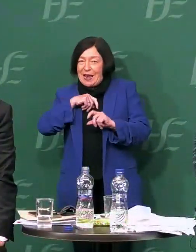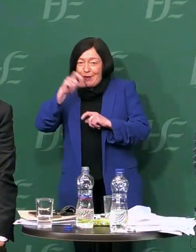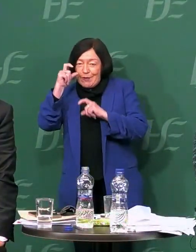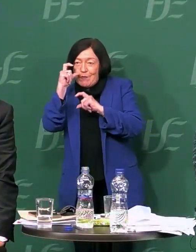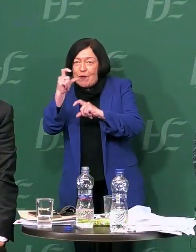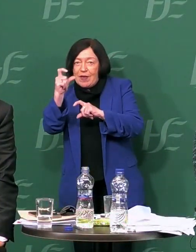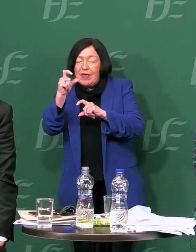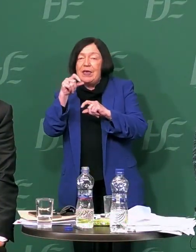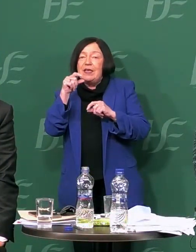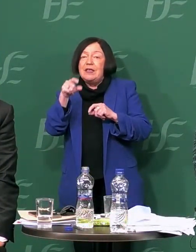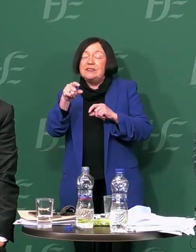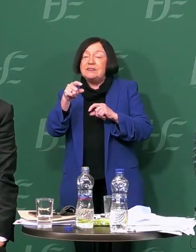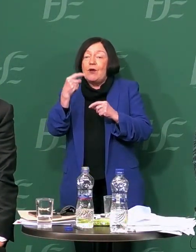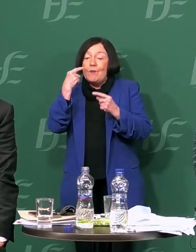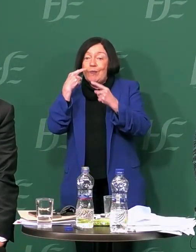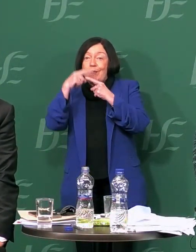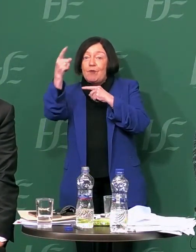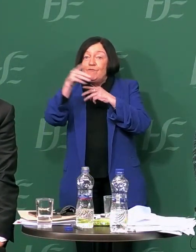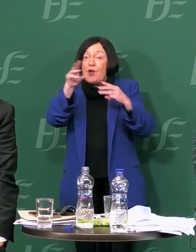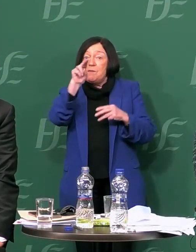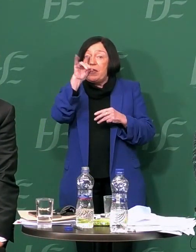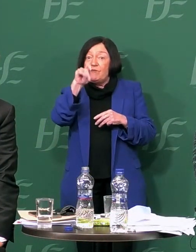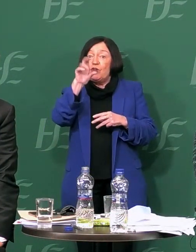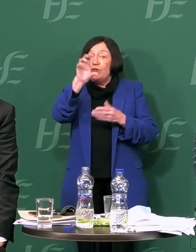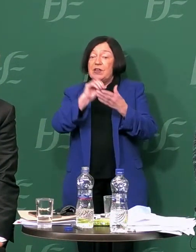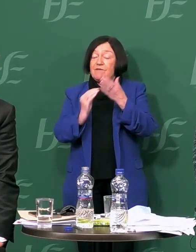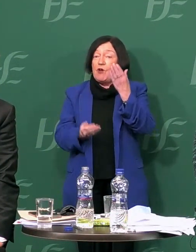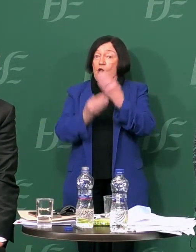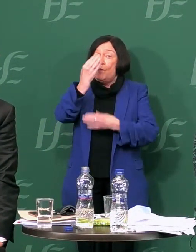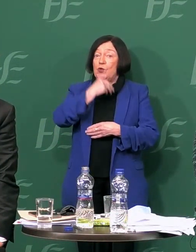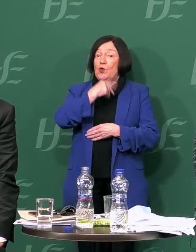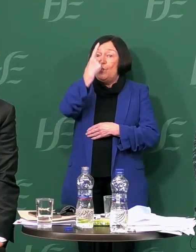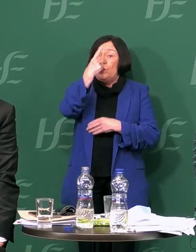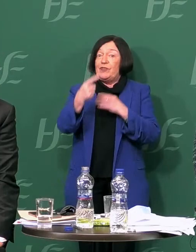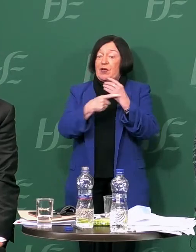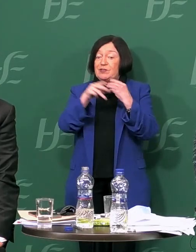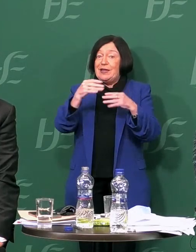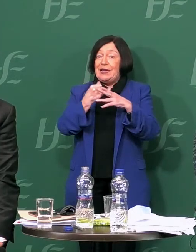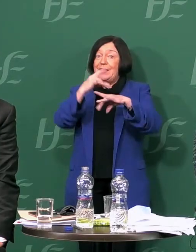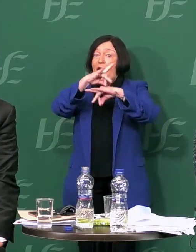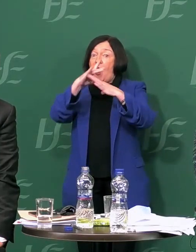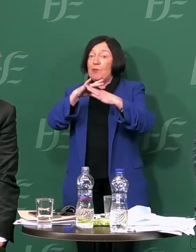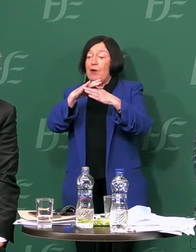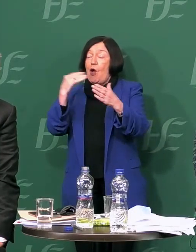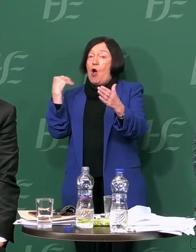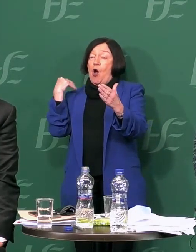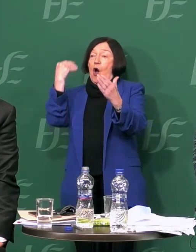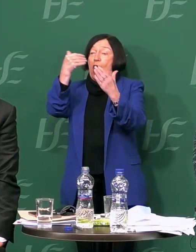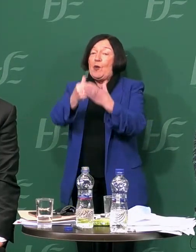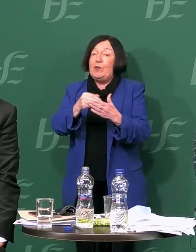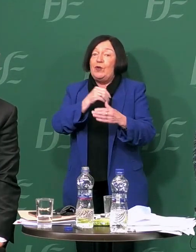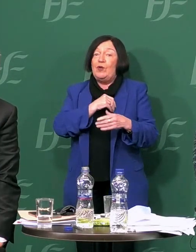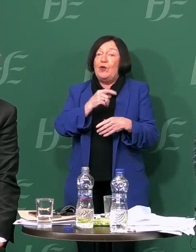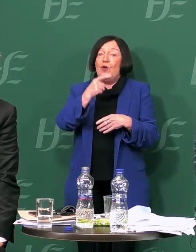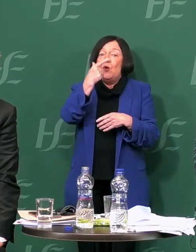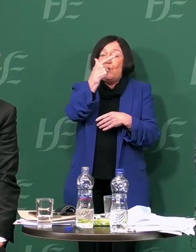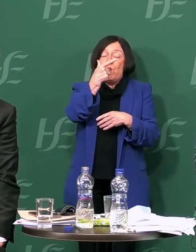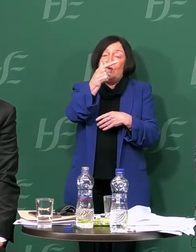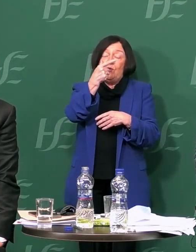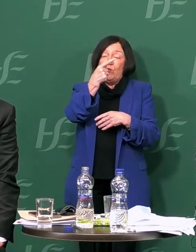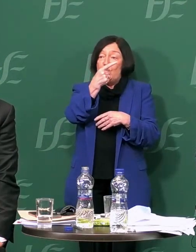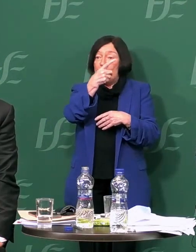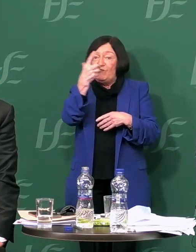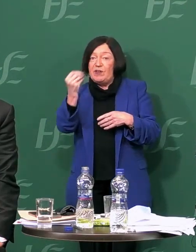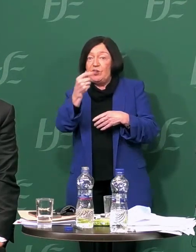projections from NEPHIS, which said that we could have up to 1,000 people in hospital. We could have up to 150 to 200 people in